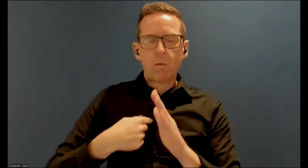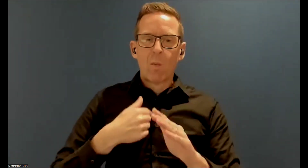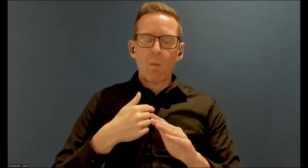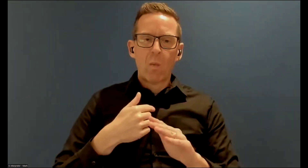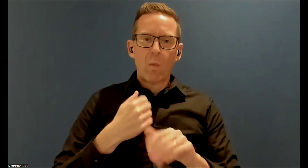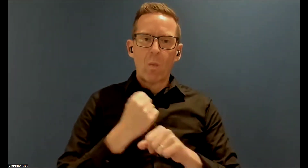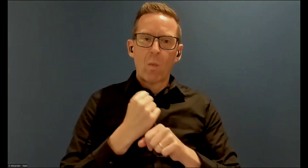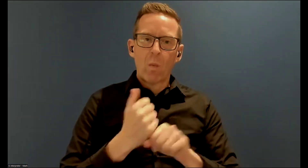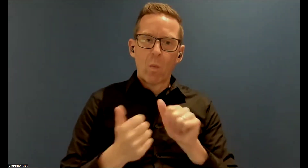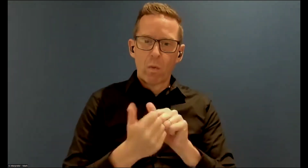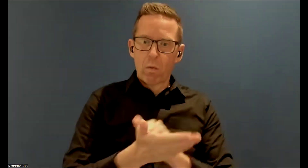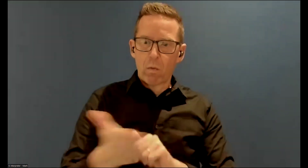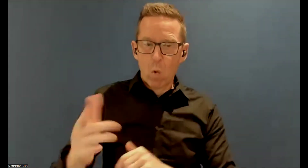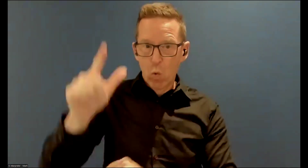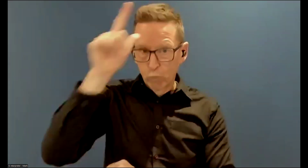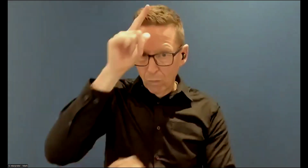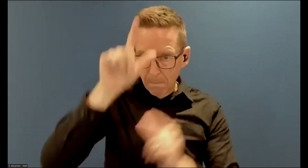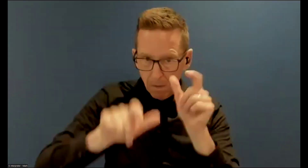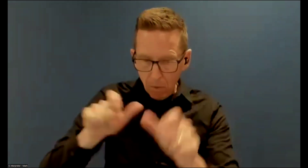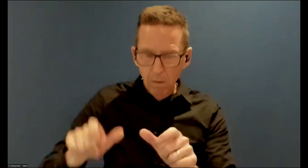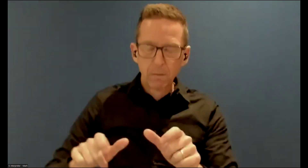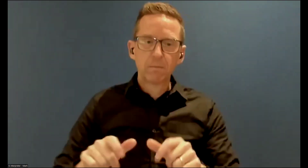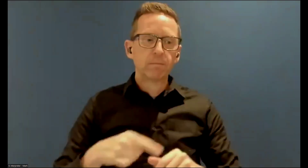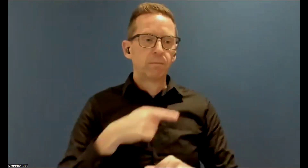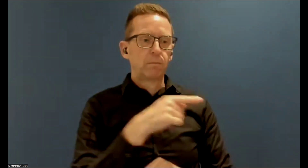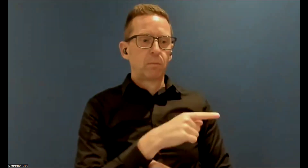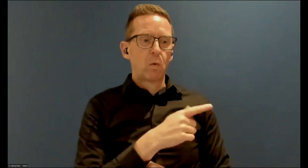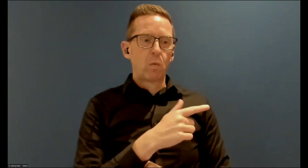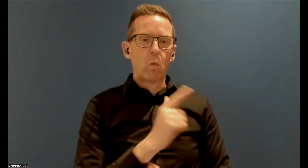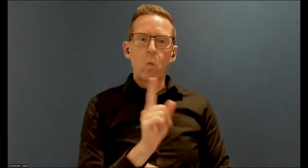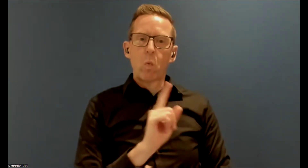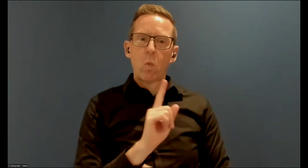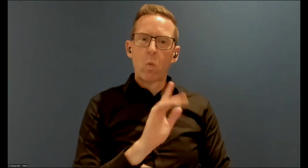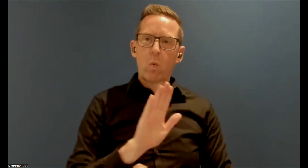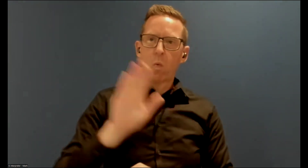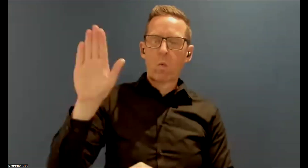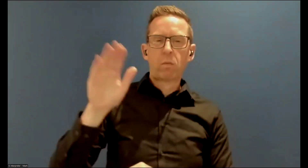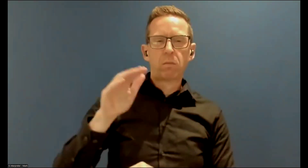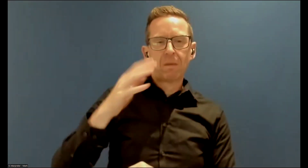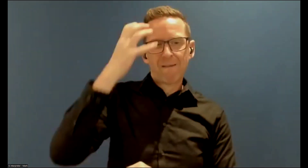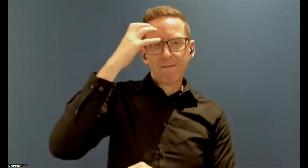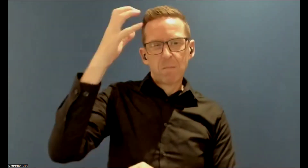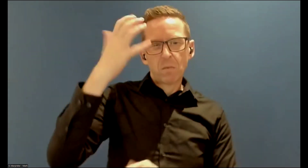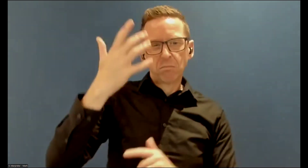local or national non-governmental organizations who, because we don't have this previous experience, but we have some